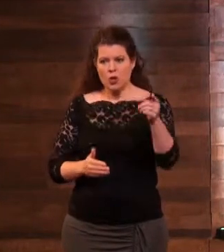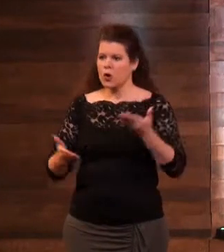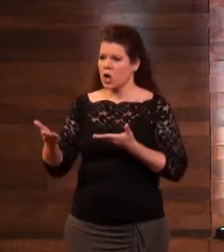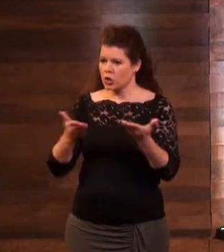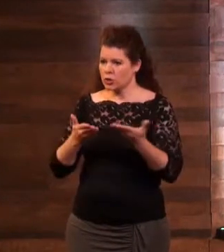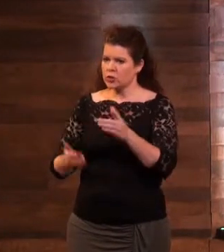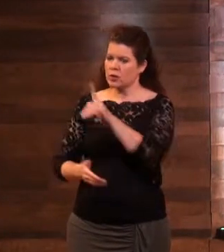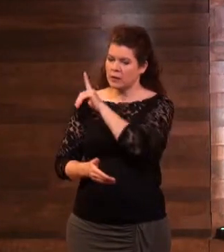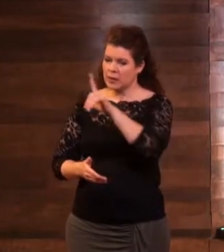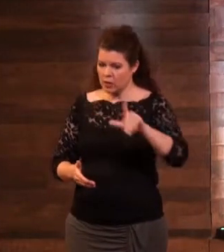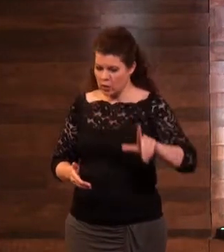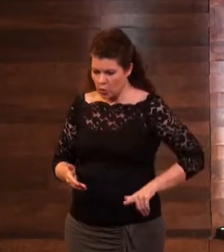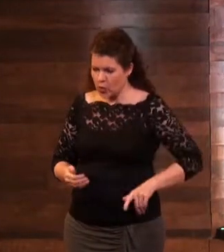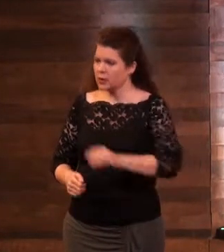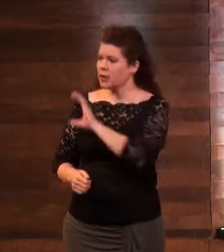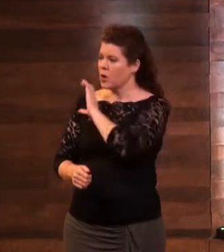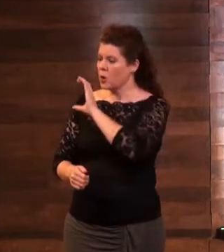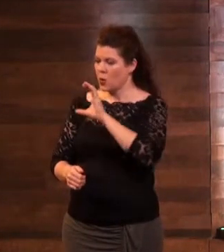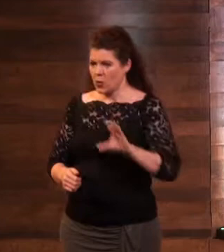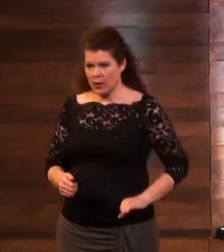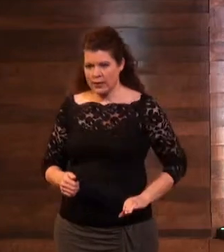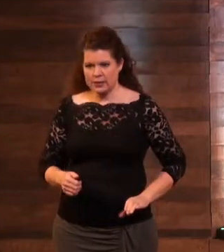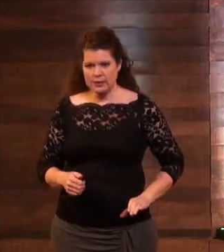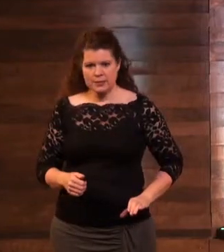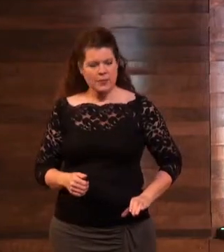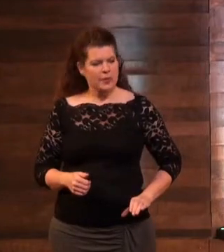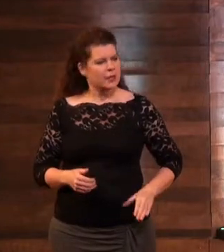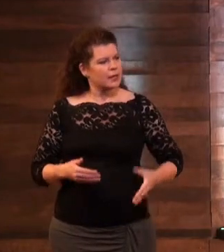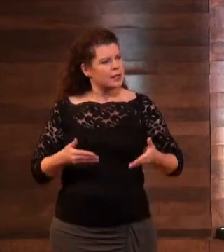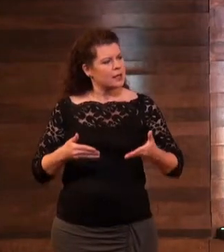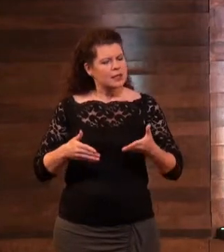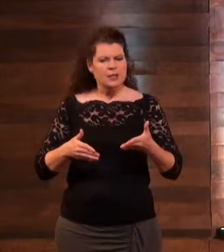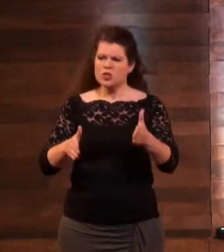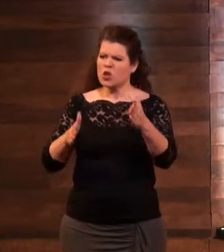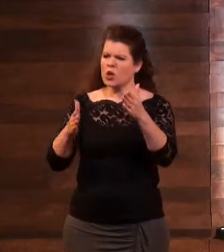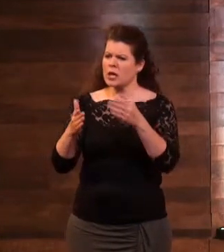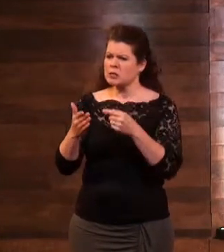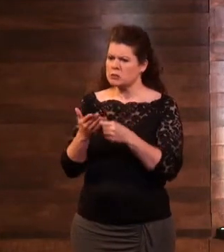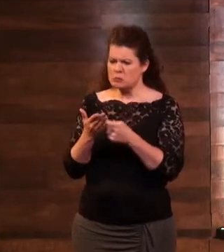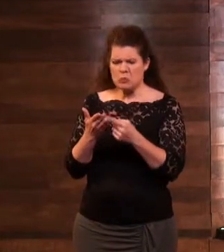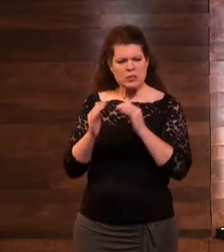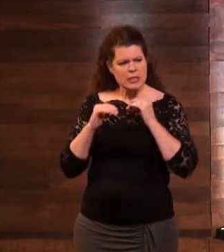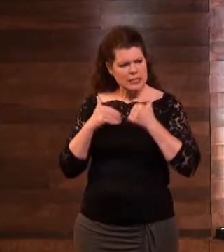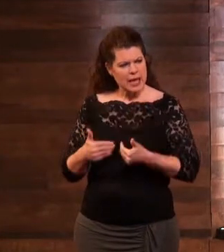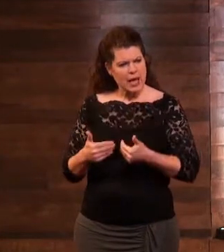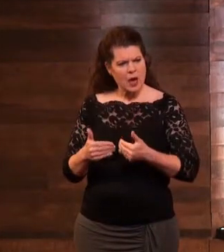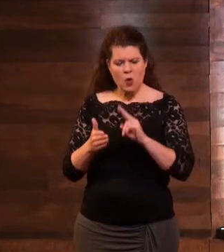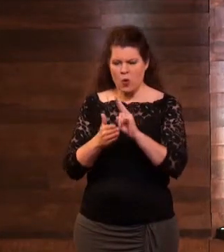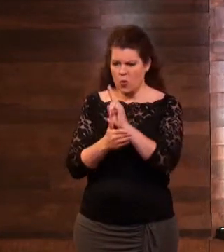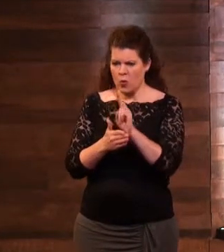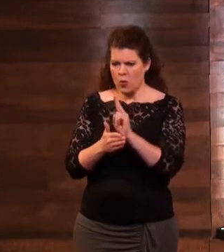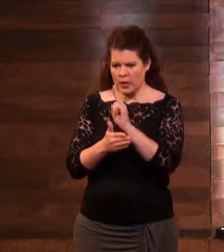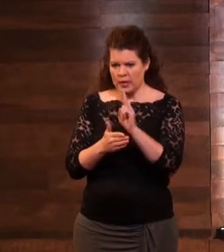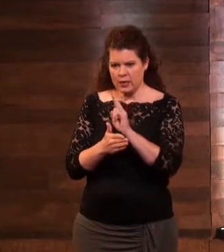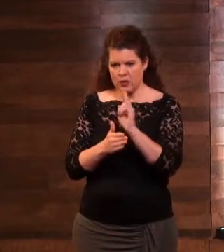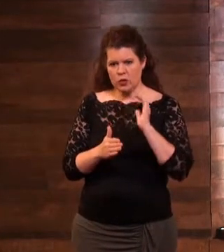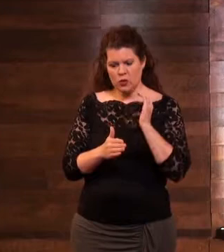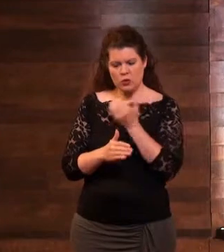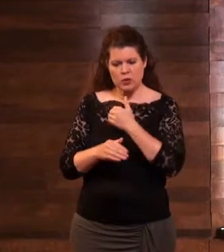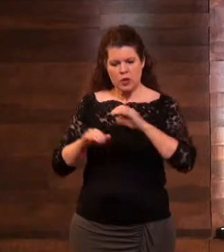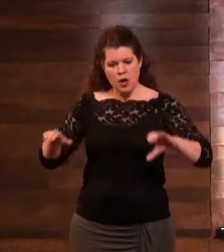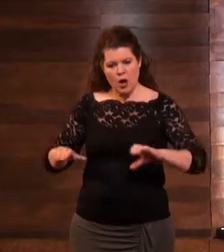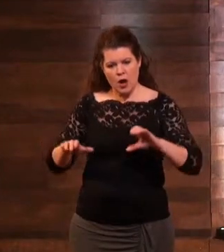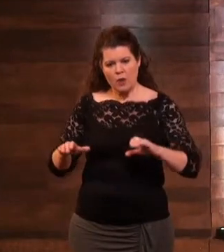use our time at work to be the new self that God is forming us into. To start with, let's zoom in on verse